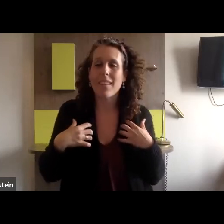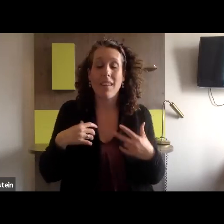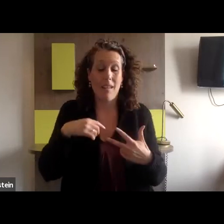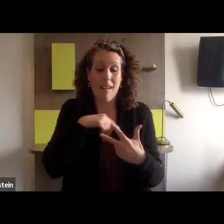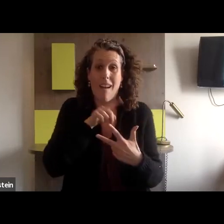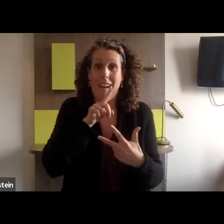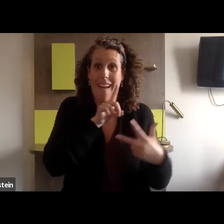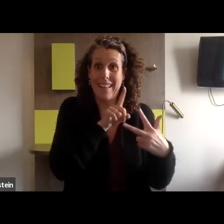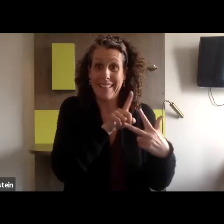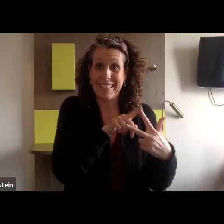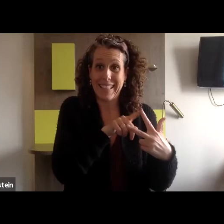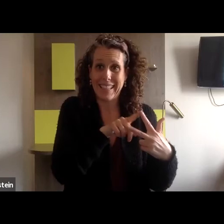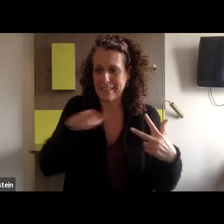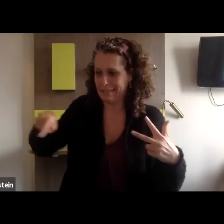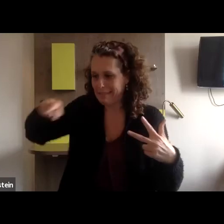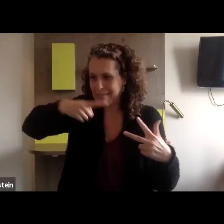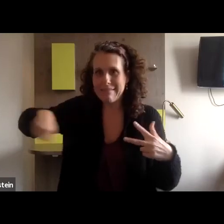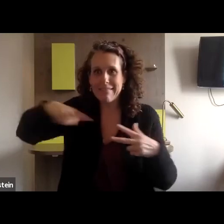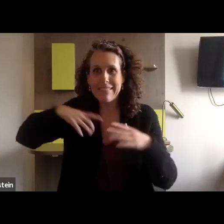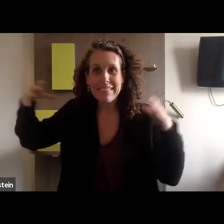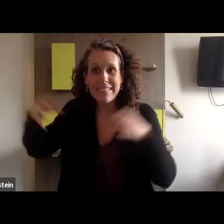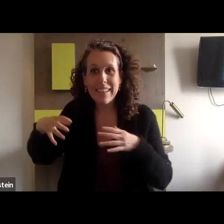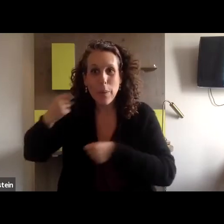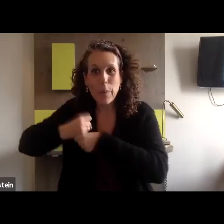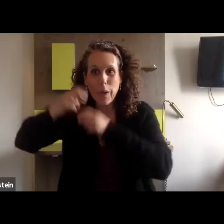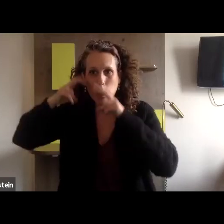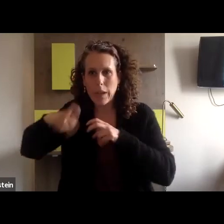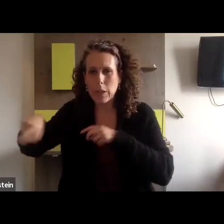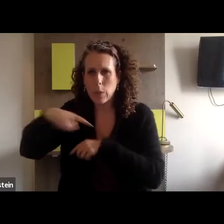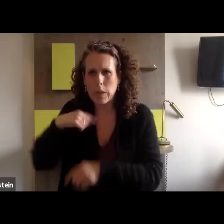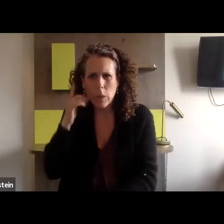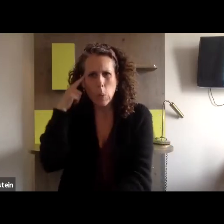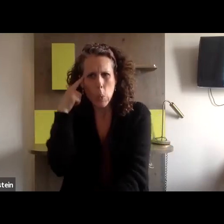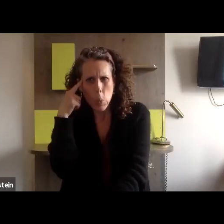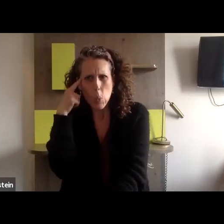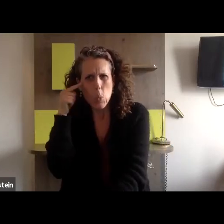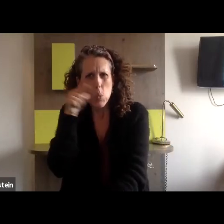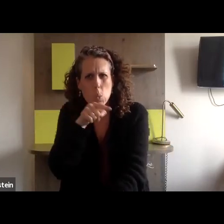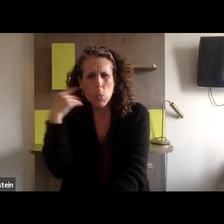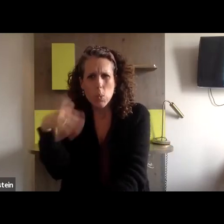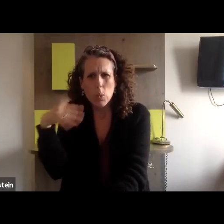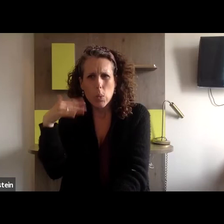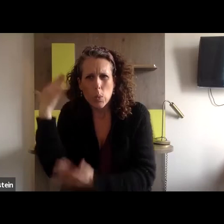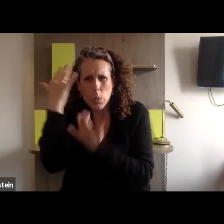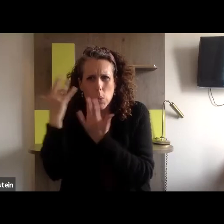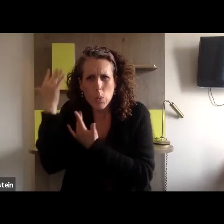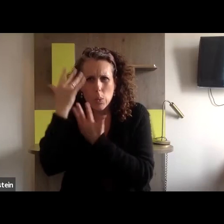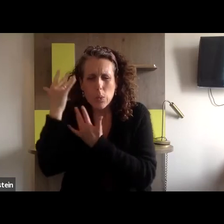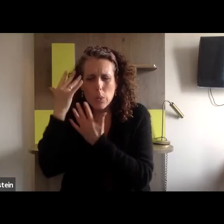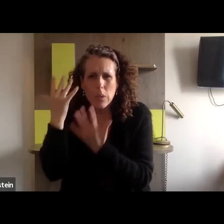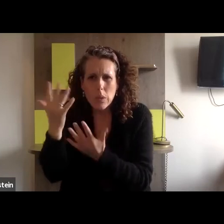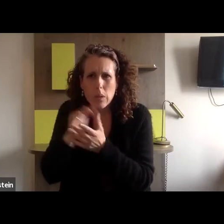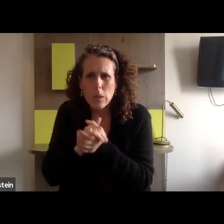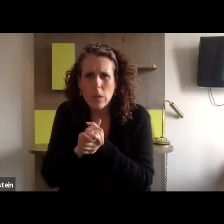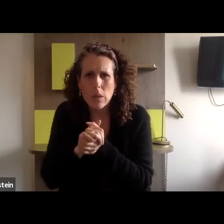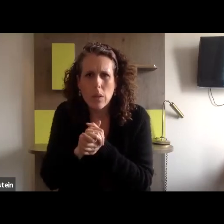in our research team and a lot of research what we did, because we were thinking about not only for the